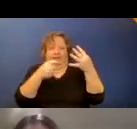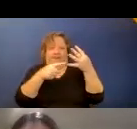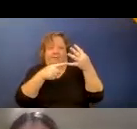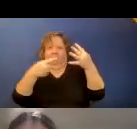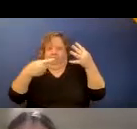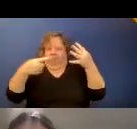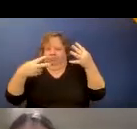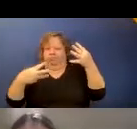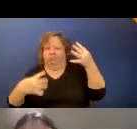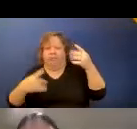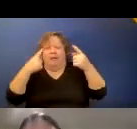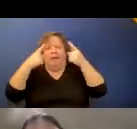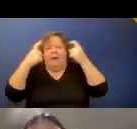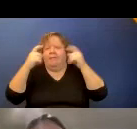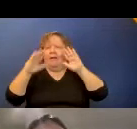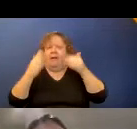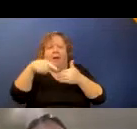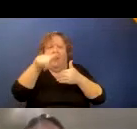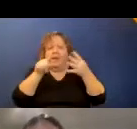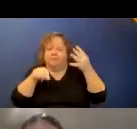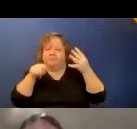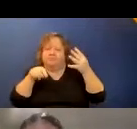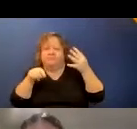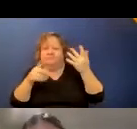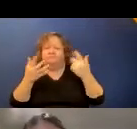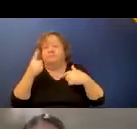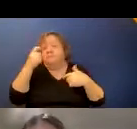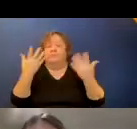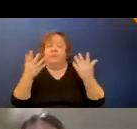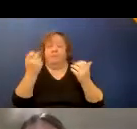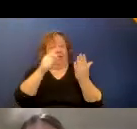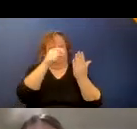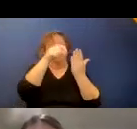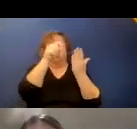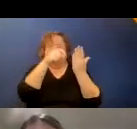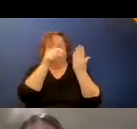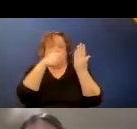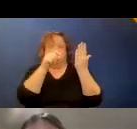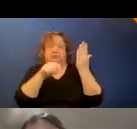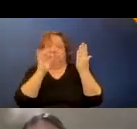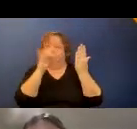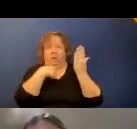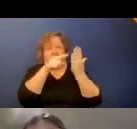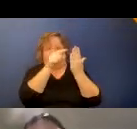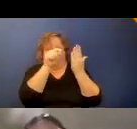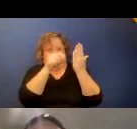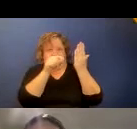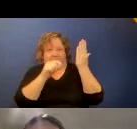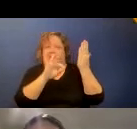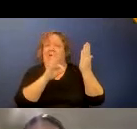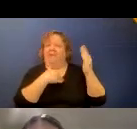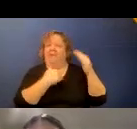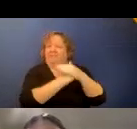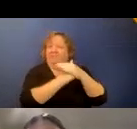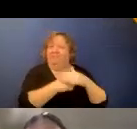self-assessment checklist. We link to a provider behavior change map, as well as a guide to use the map. We have